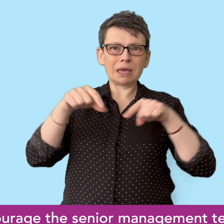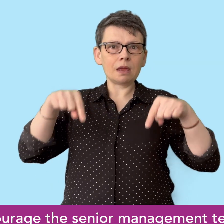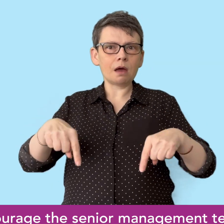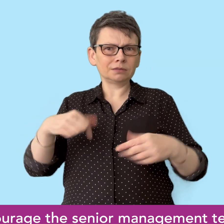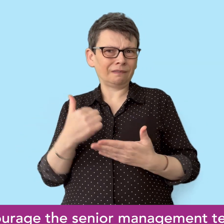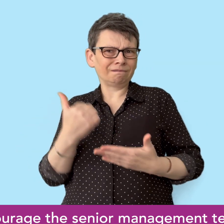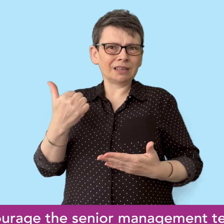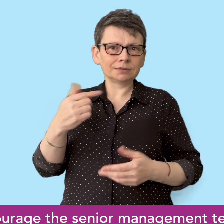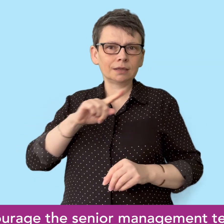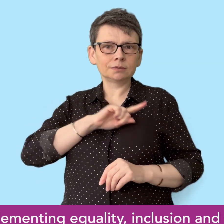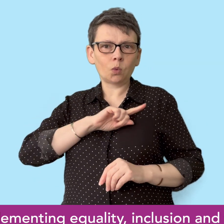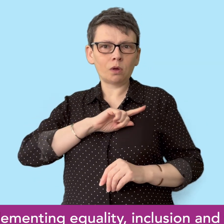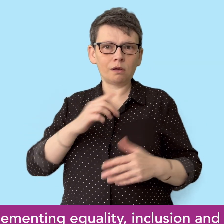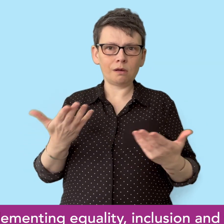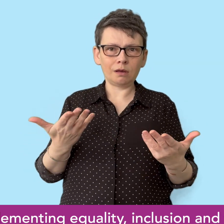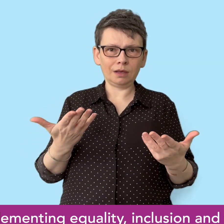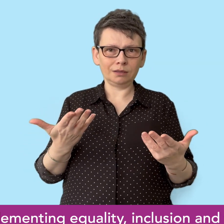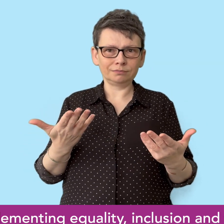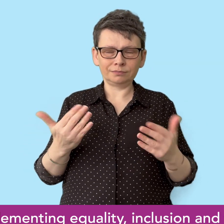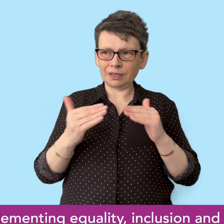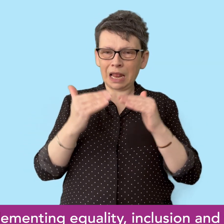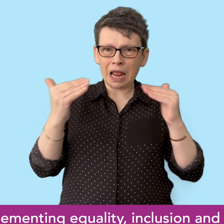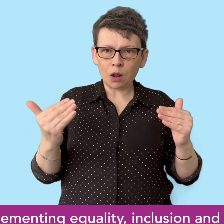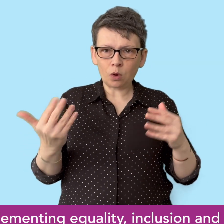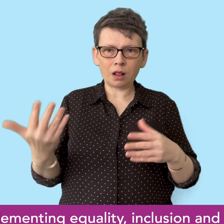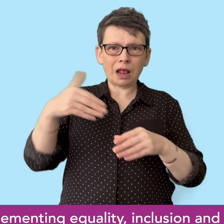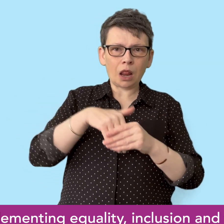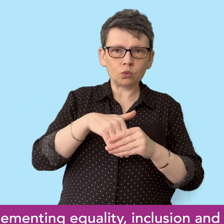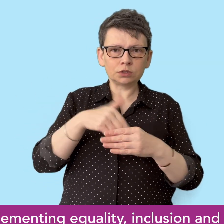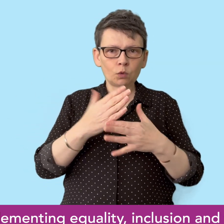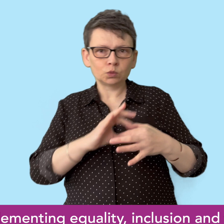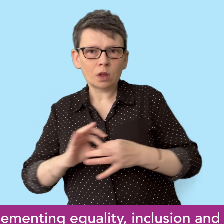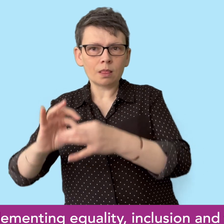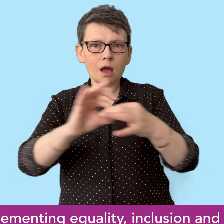by implementing equality, inclusion, and working closely together.